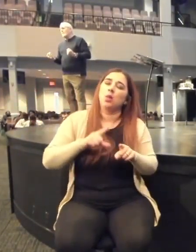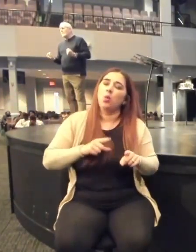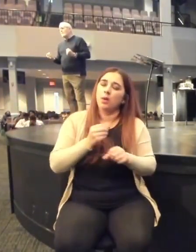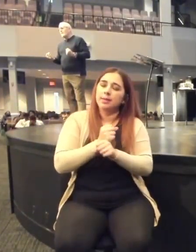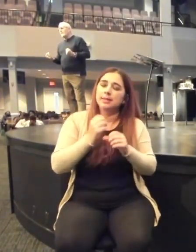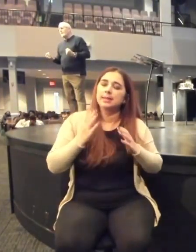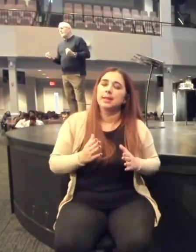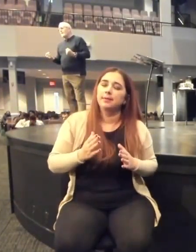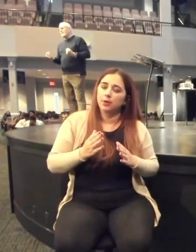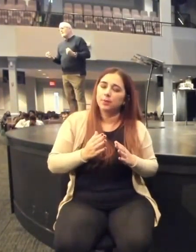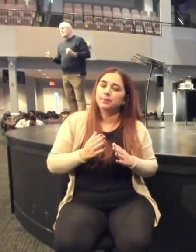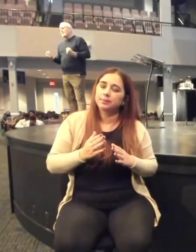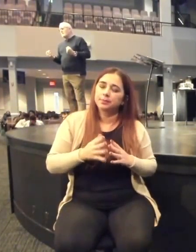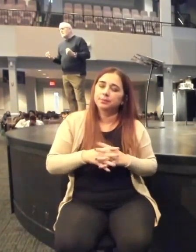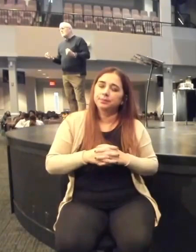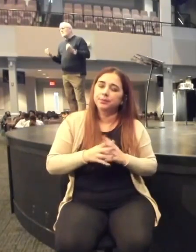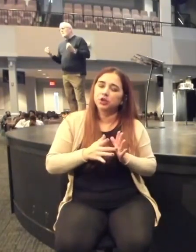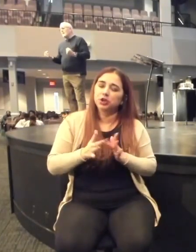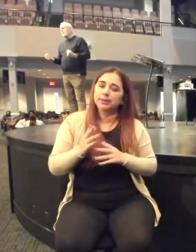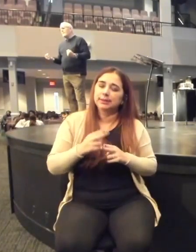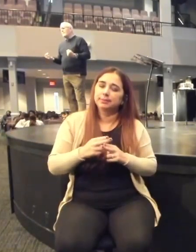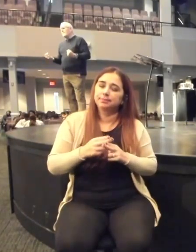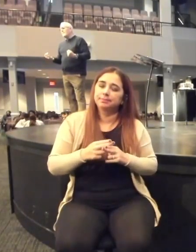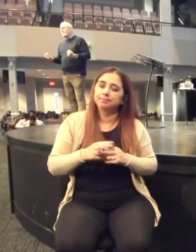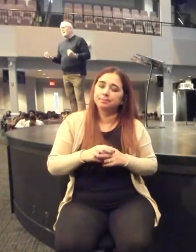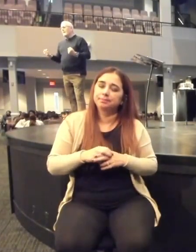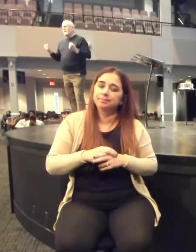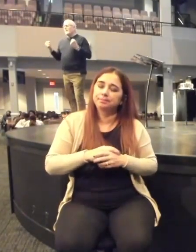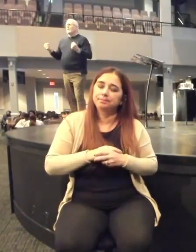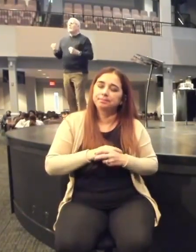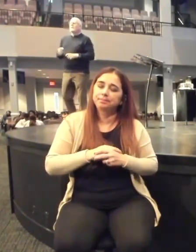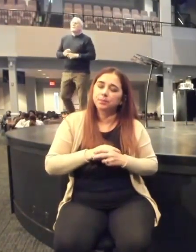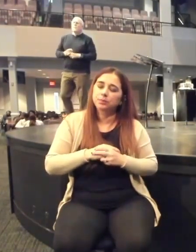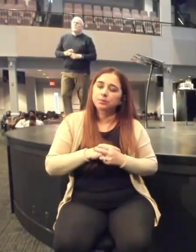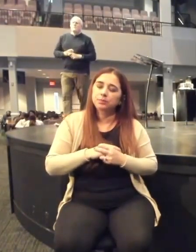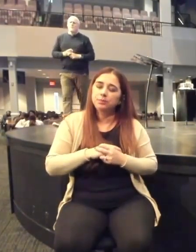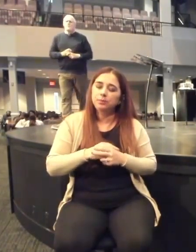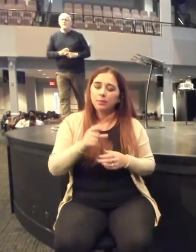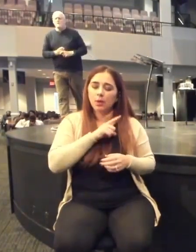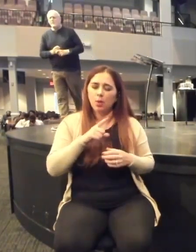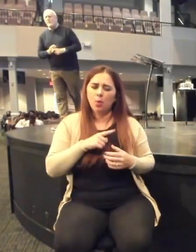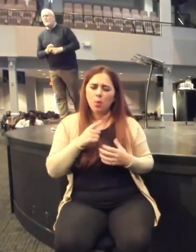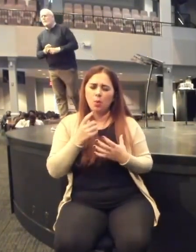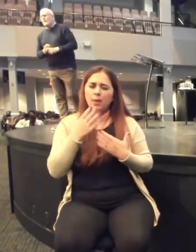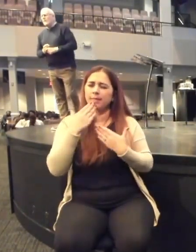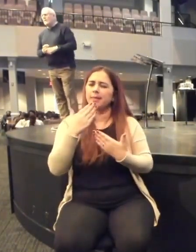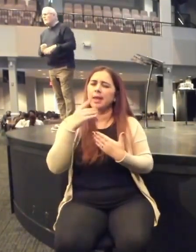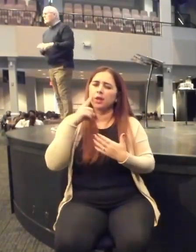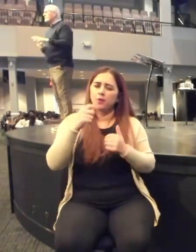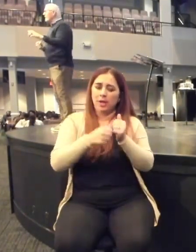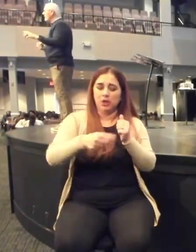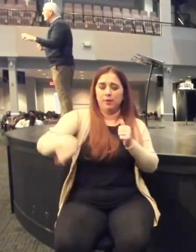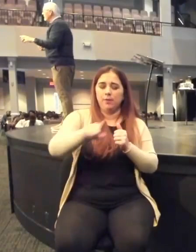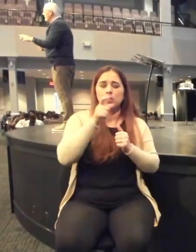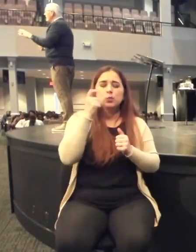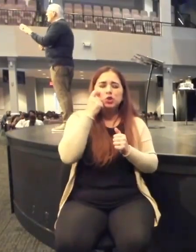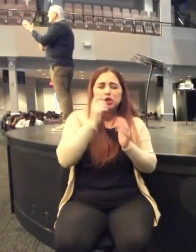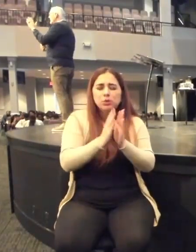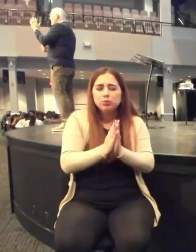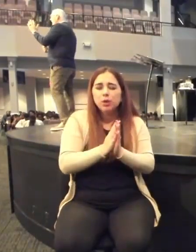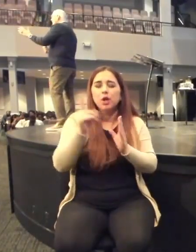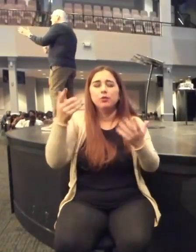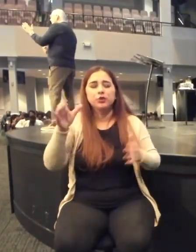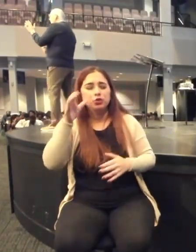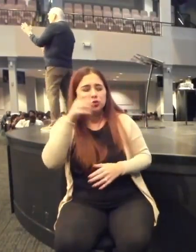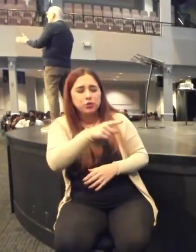Savior. In Jesus' name. Lord, I thank you for each person that just prayed that prayer. Thank you that you've heard them. Thank you